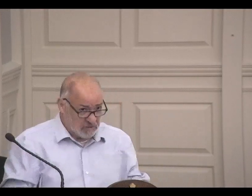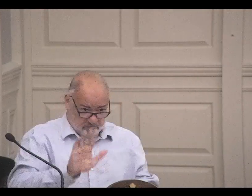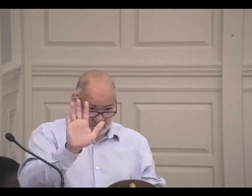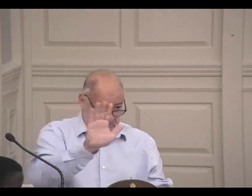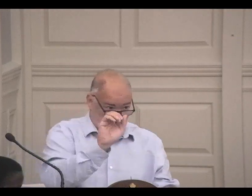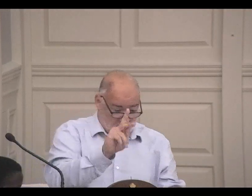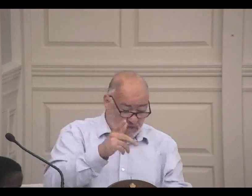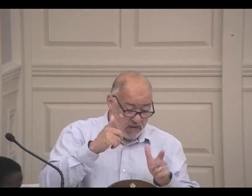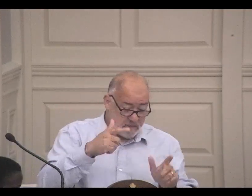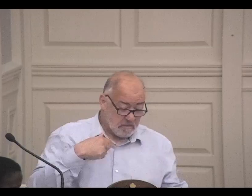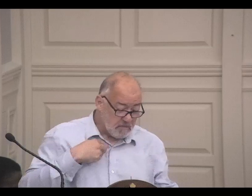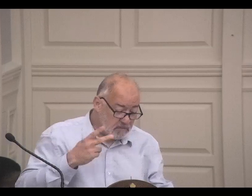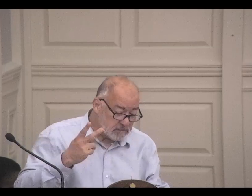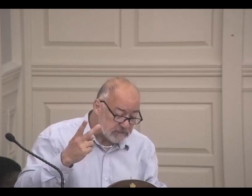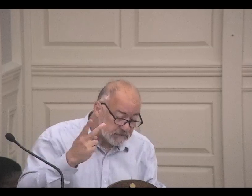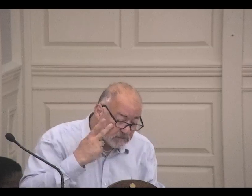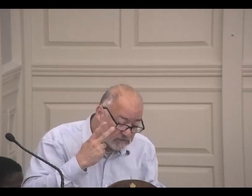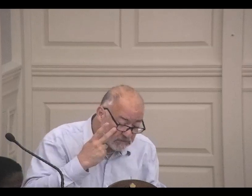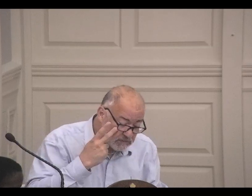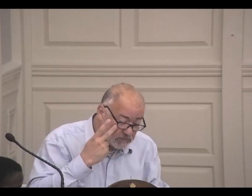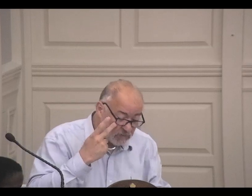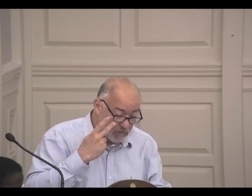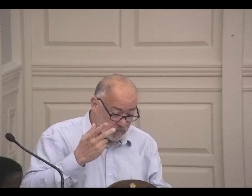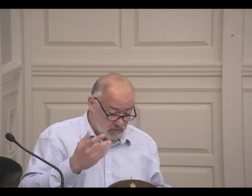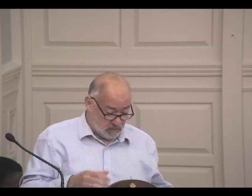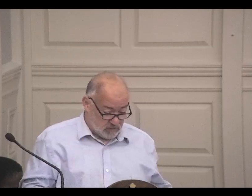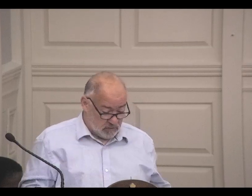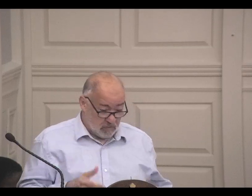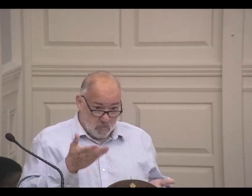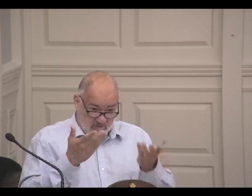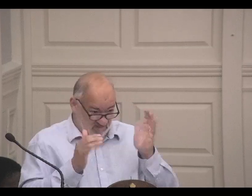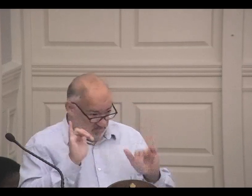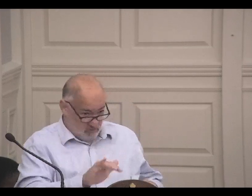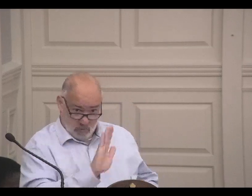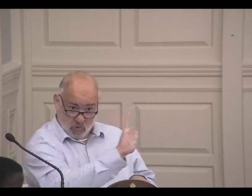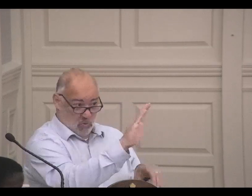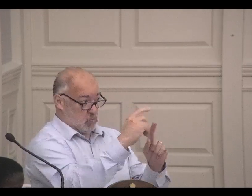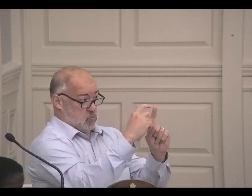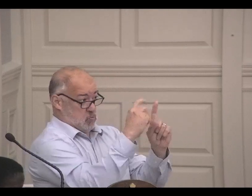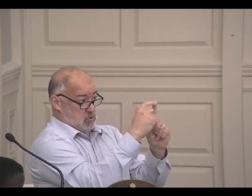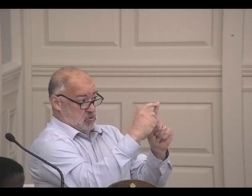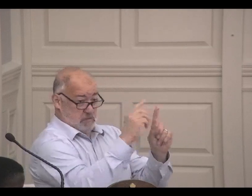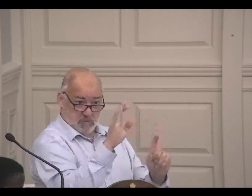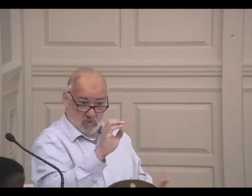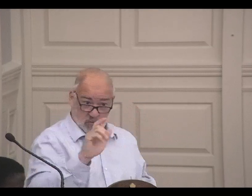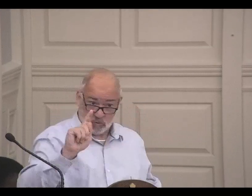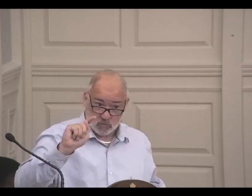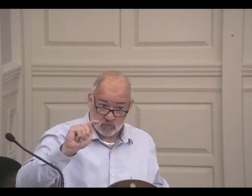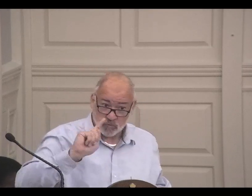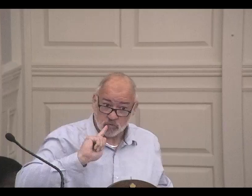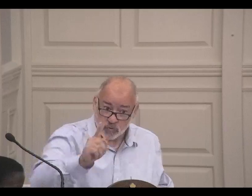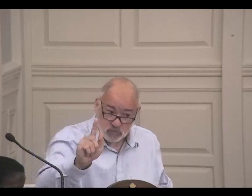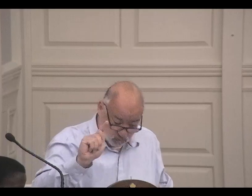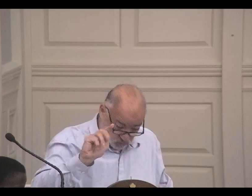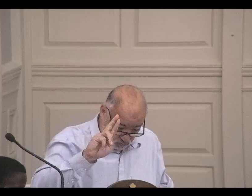reproaching us for transgressions of the law, and charges us with violations of